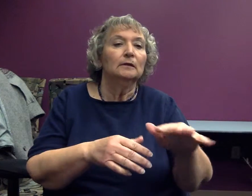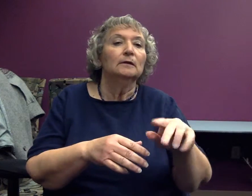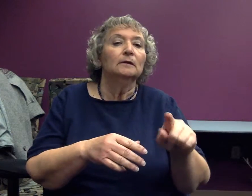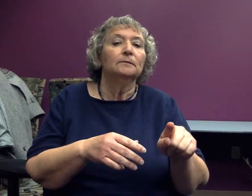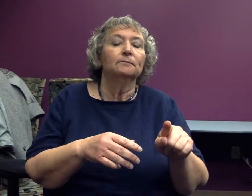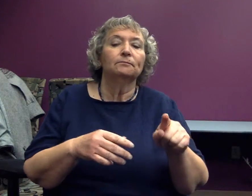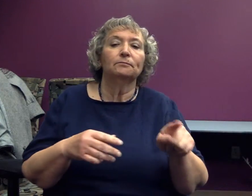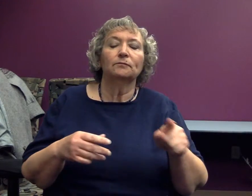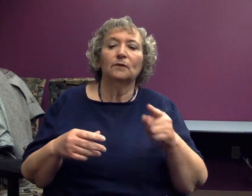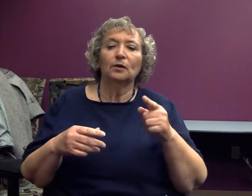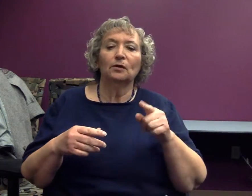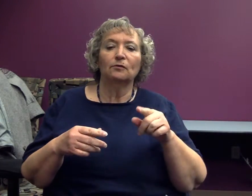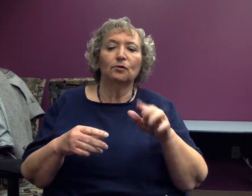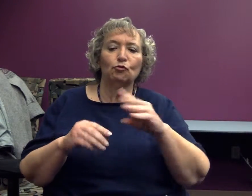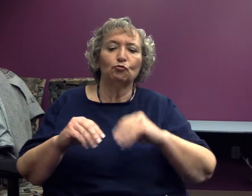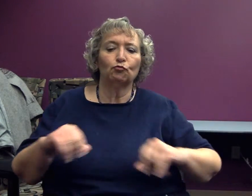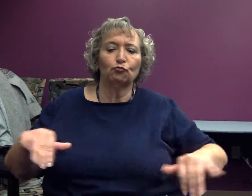usually happens?